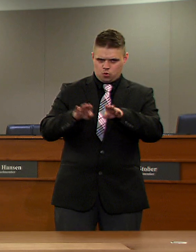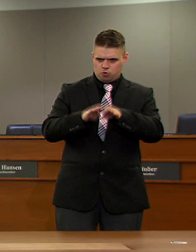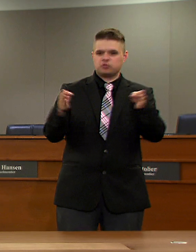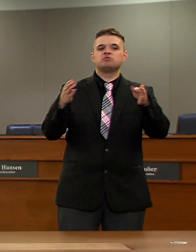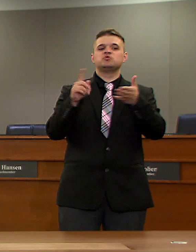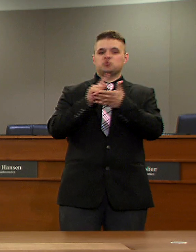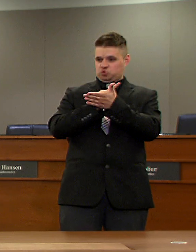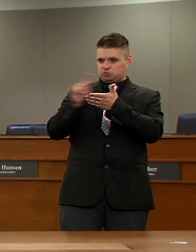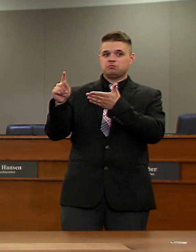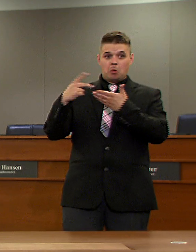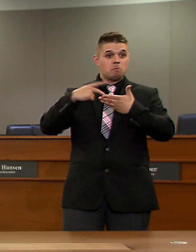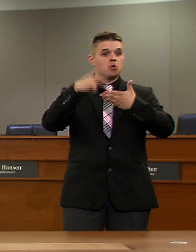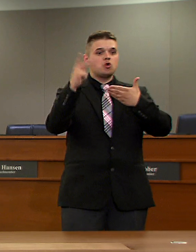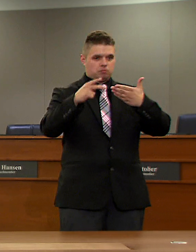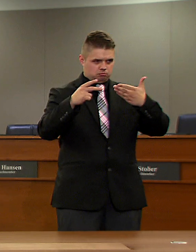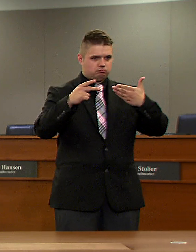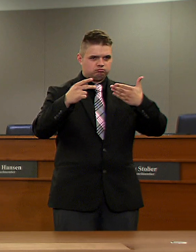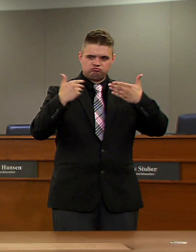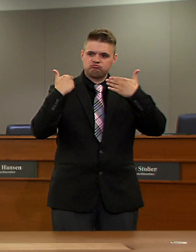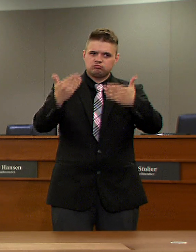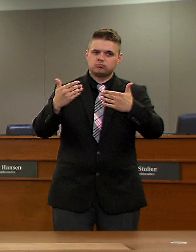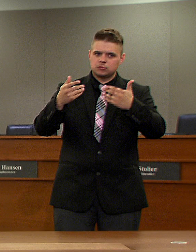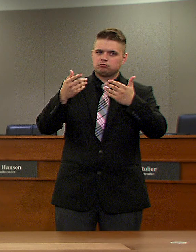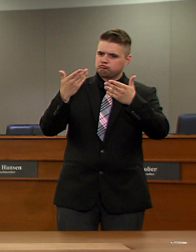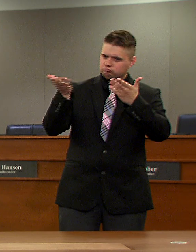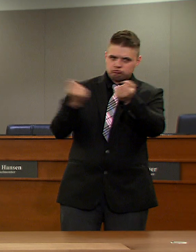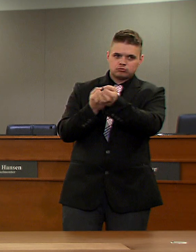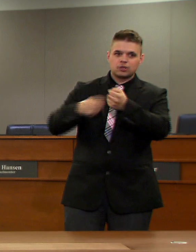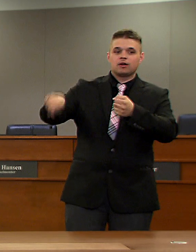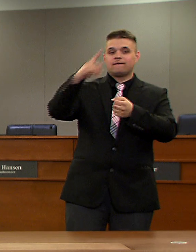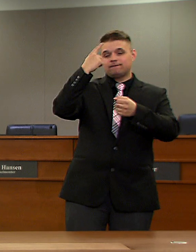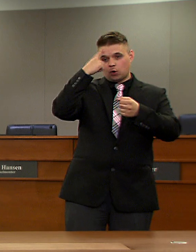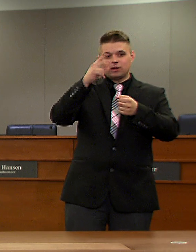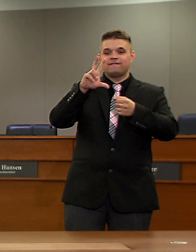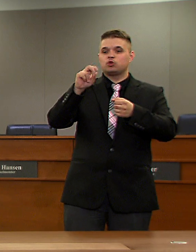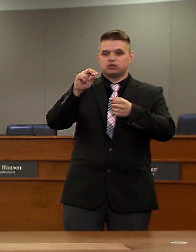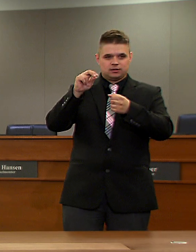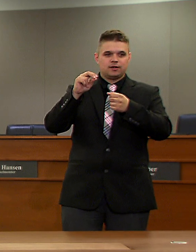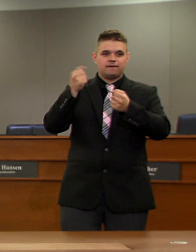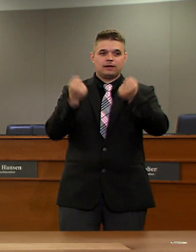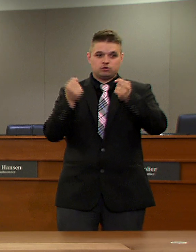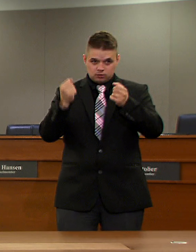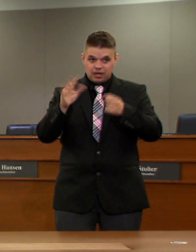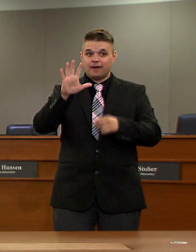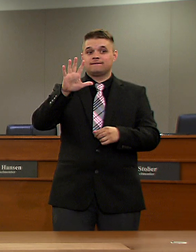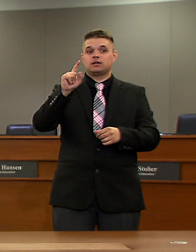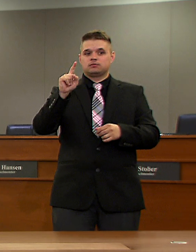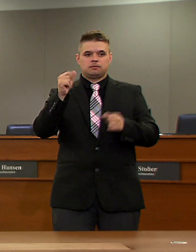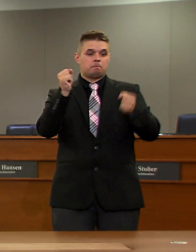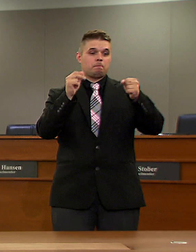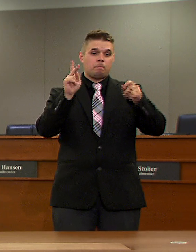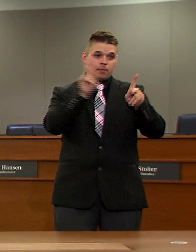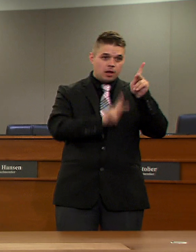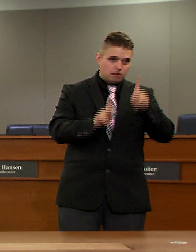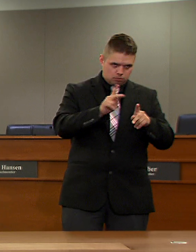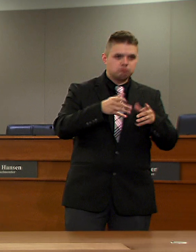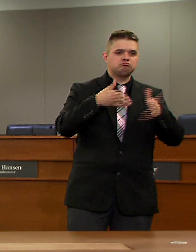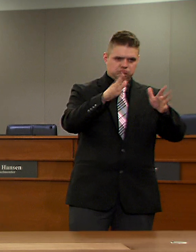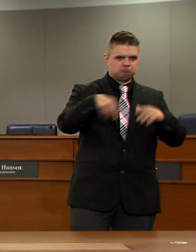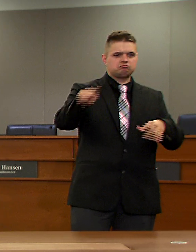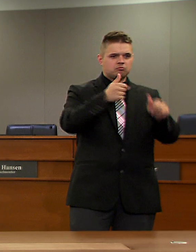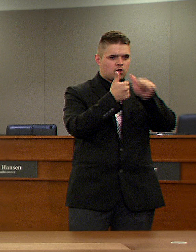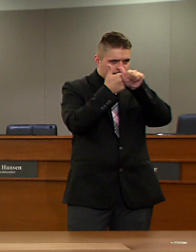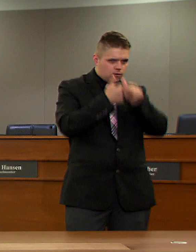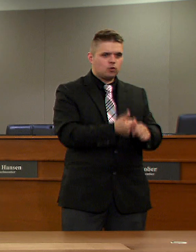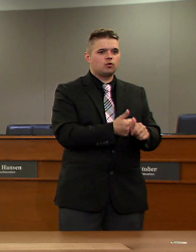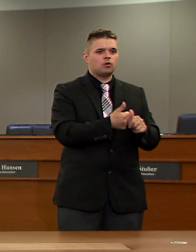providing space for 30 vehicles and 51 individuals, allowing them to follow the governor's order